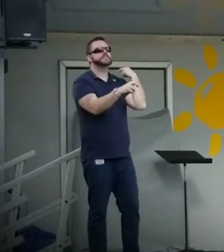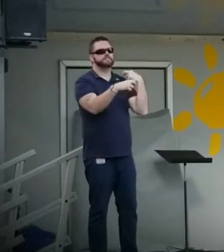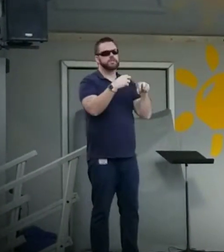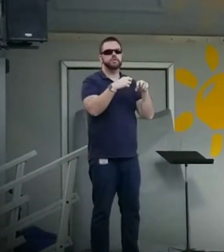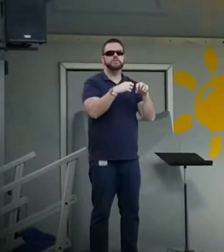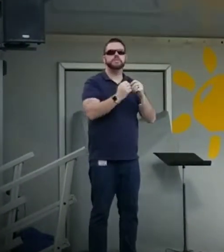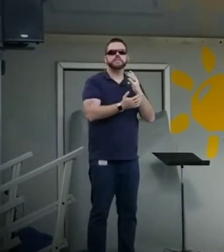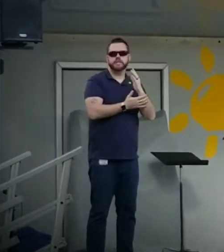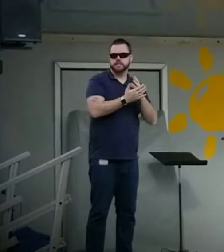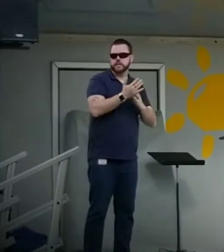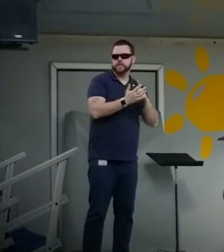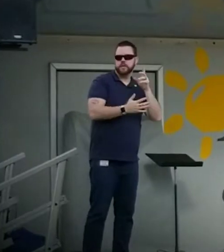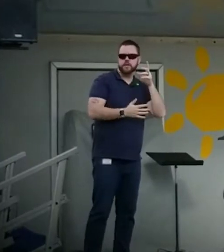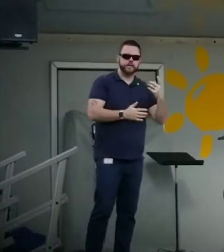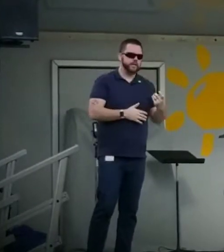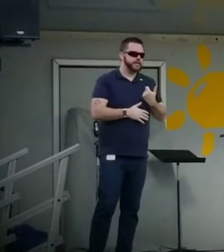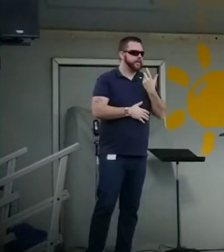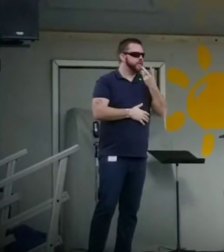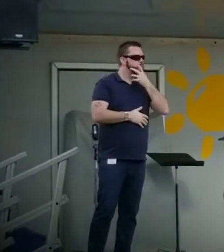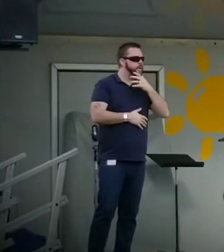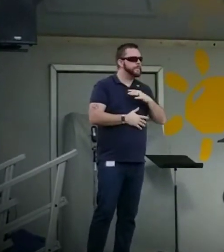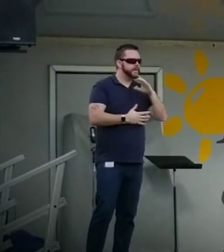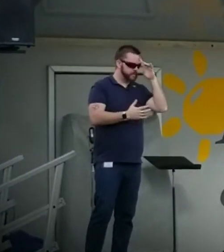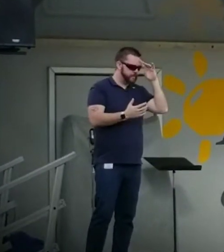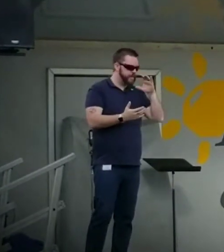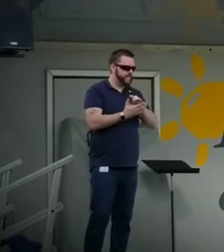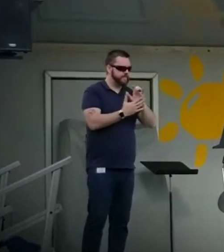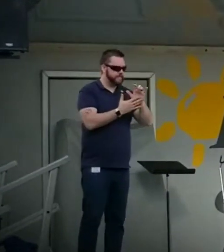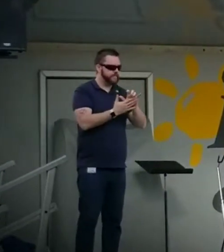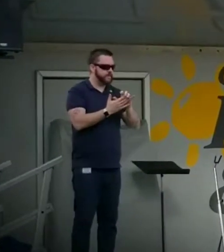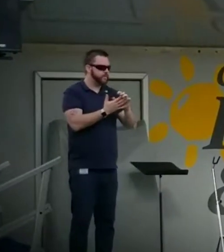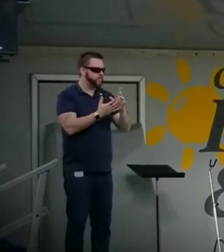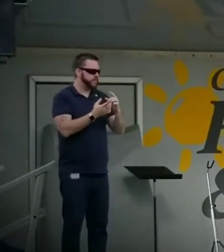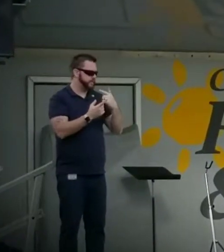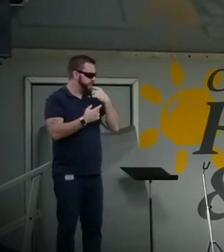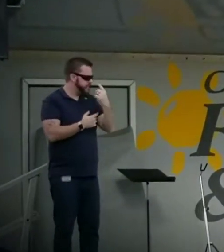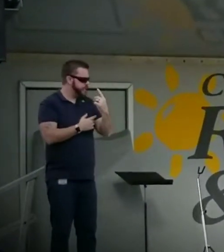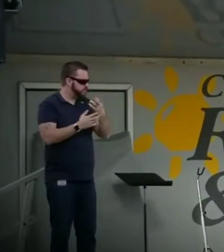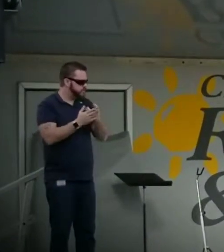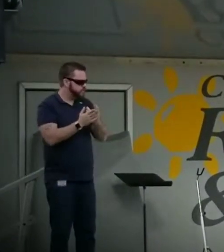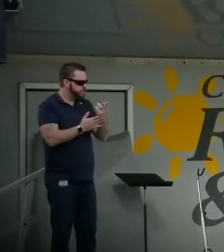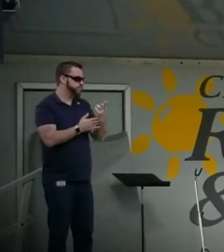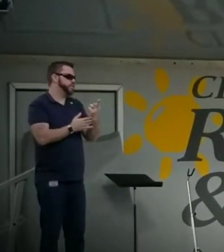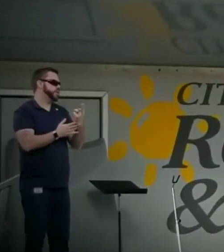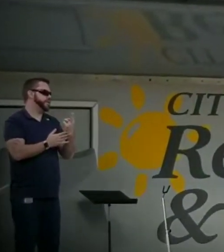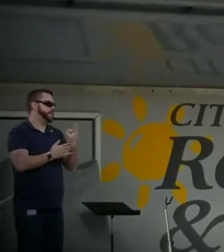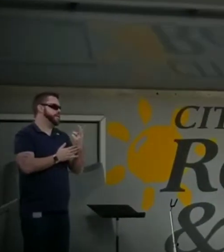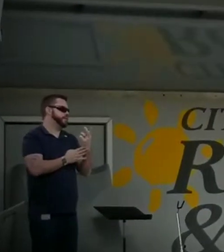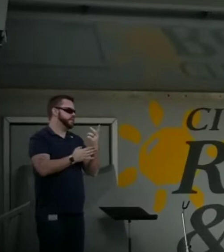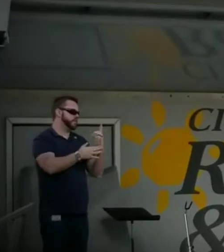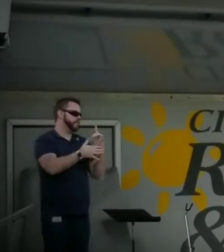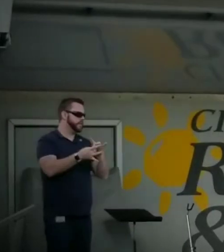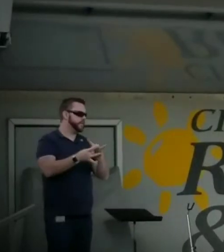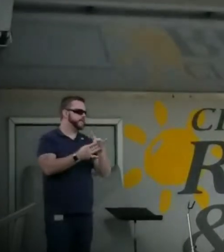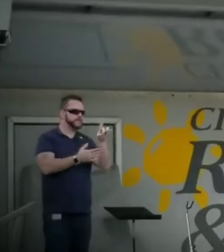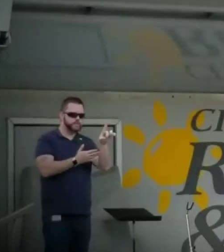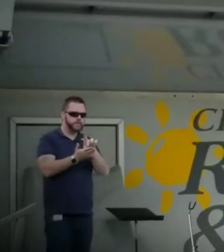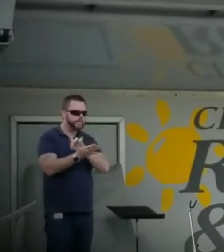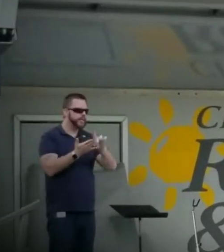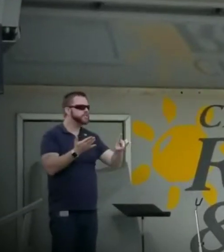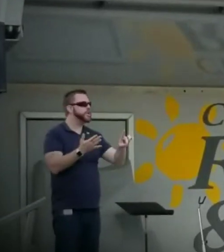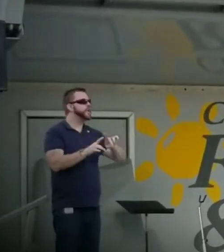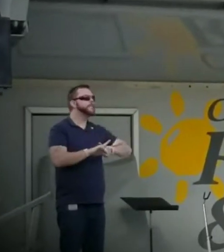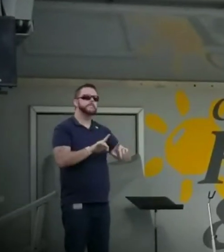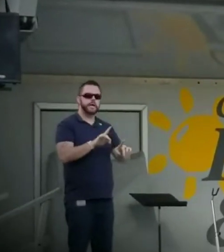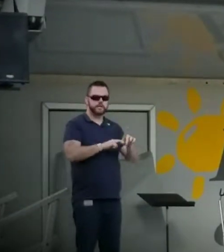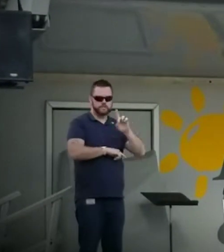for some of you young women out there to believe what I'm saying is true about discrimination, but it is